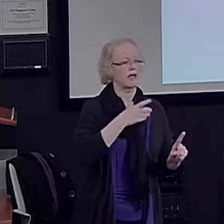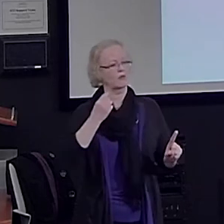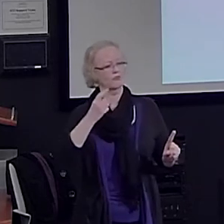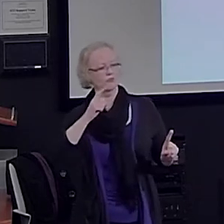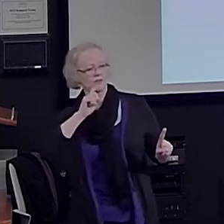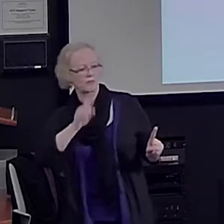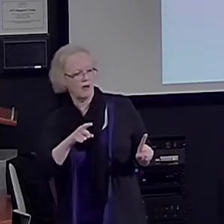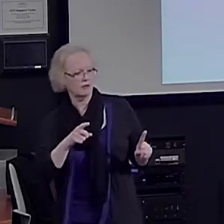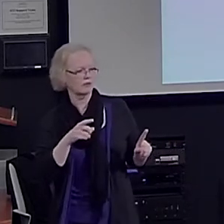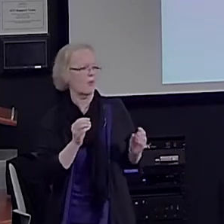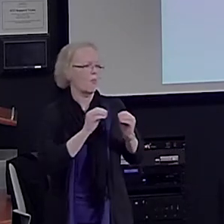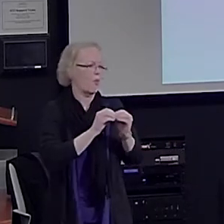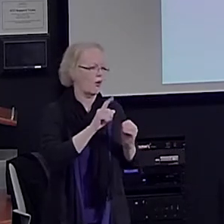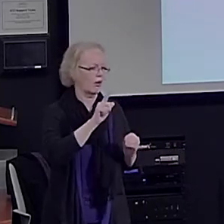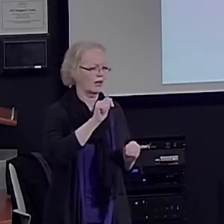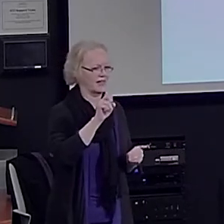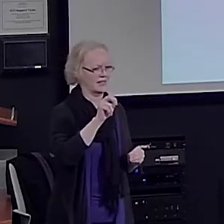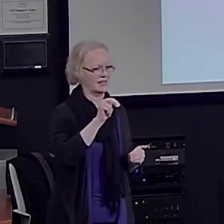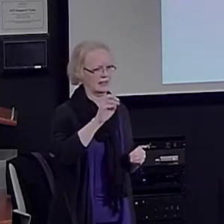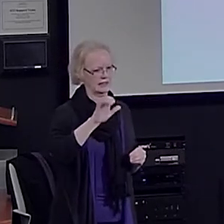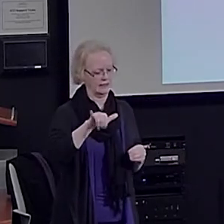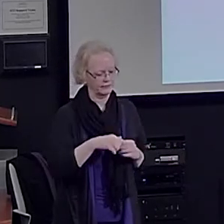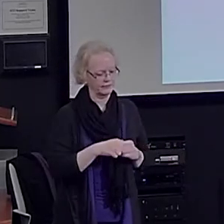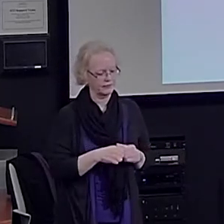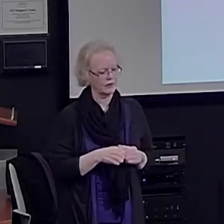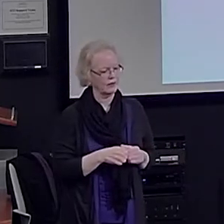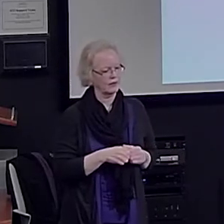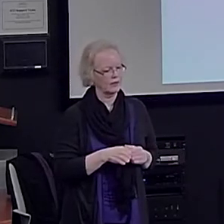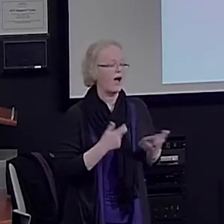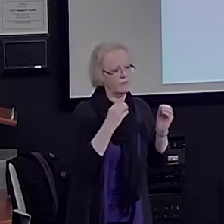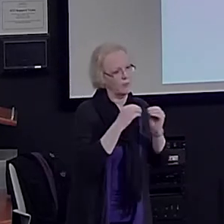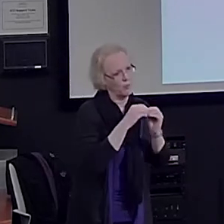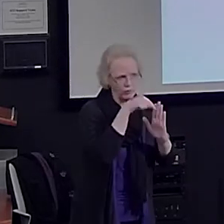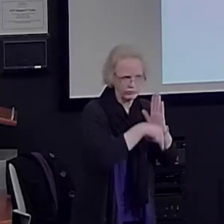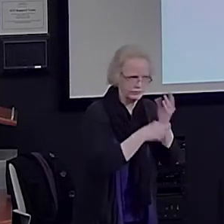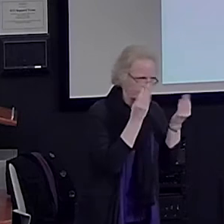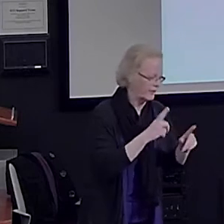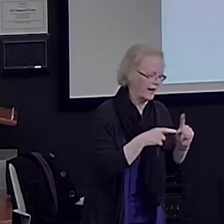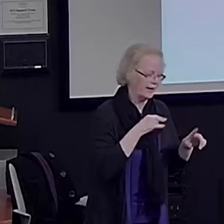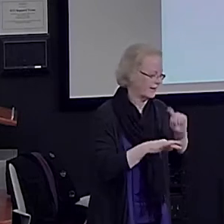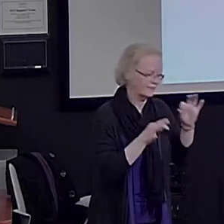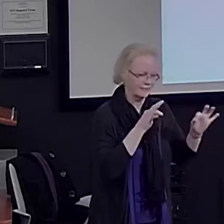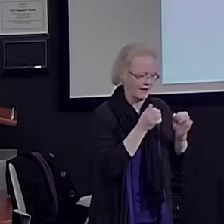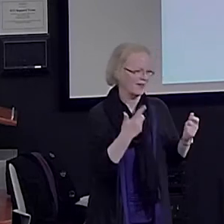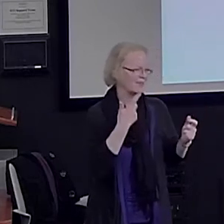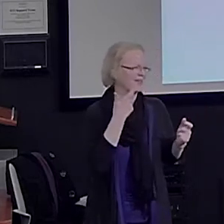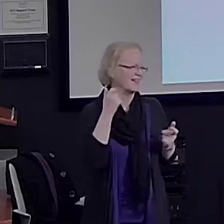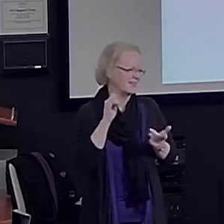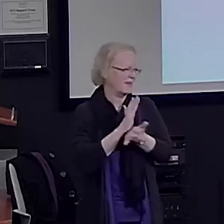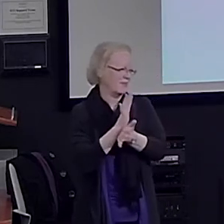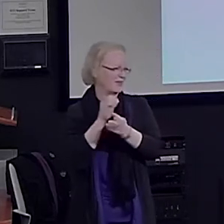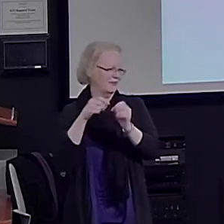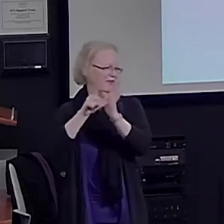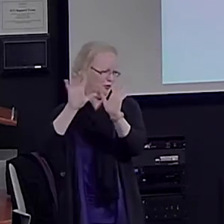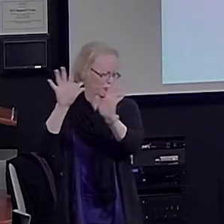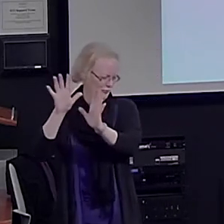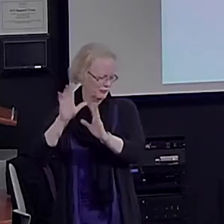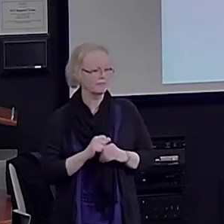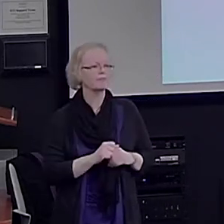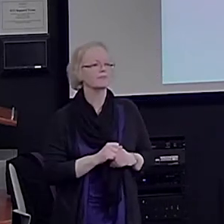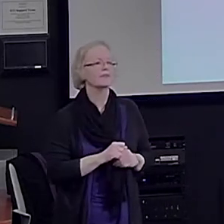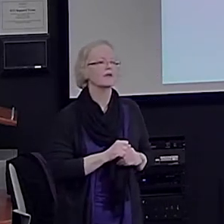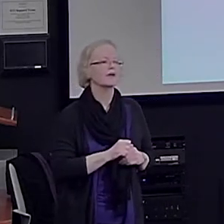so the question is if we can find some some and there's more but I'm not going to tell you everything because it's under review so the question is if we